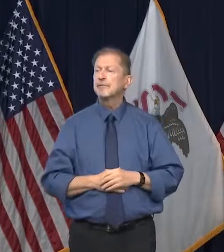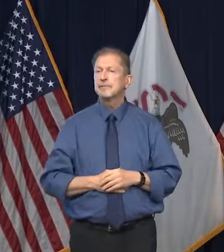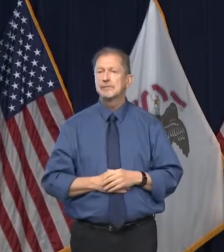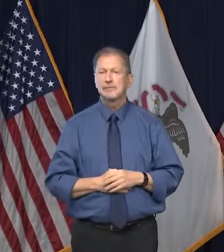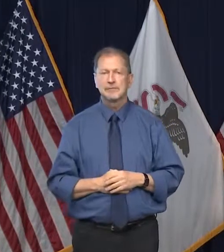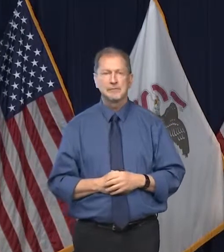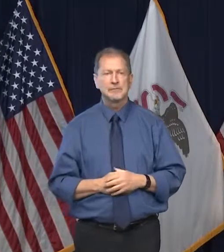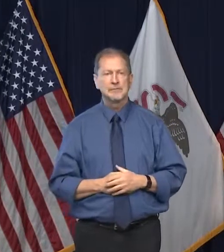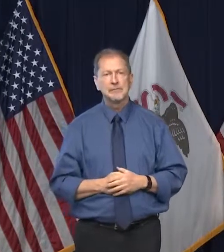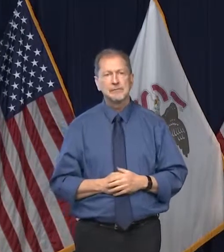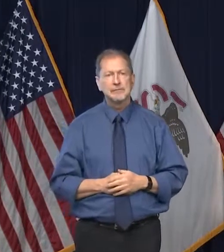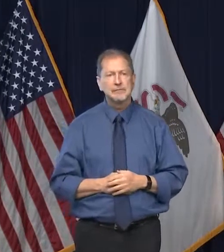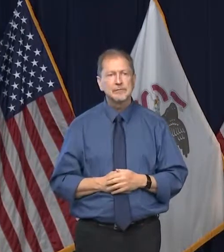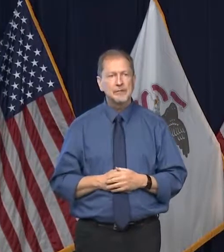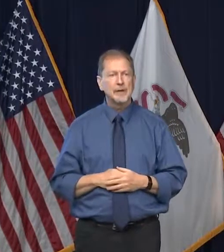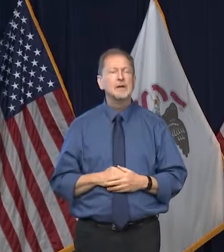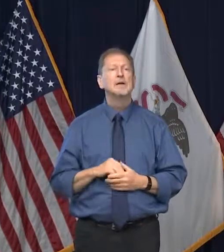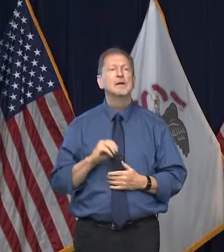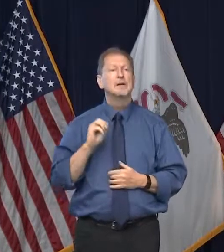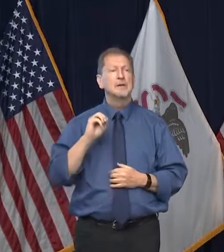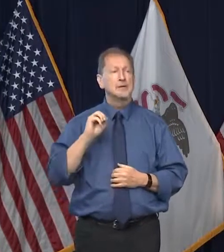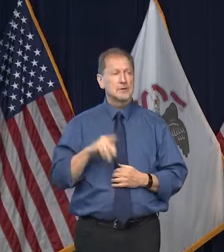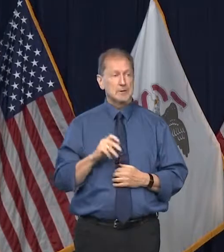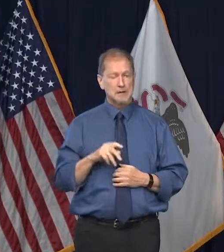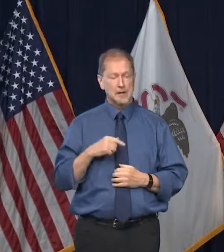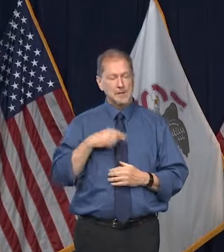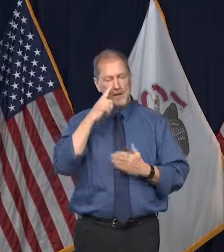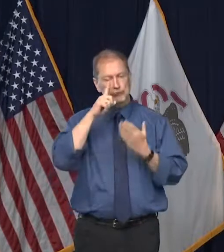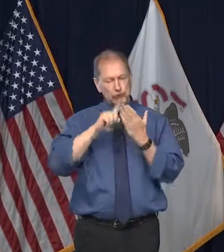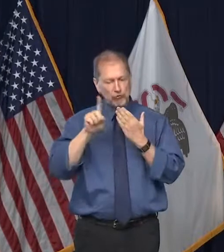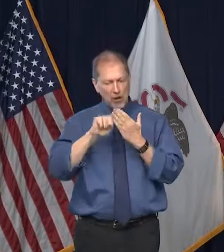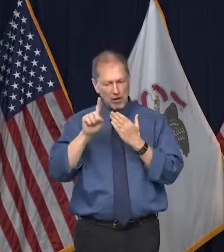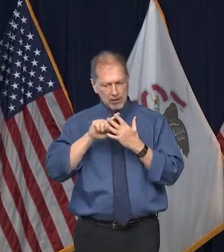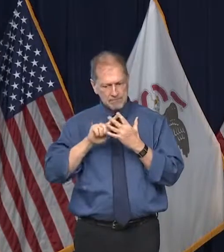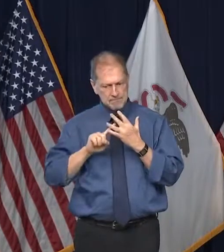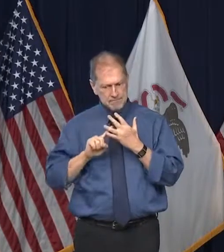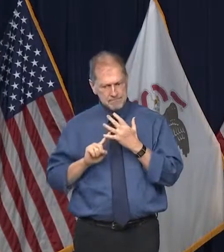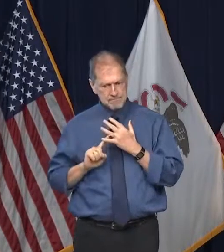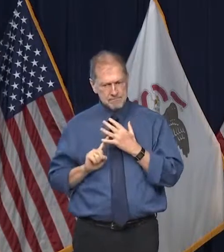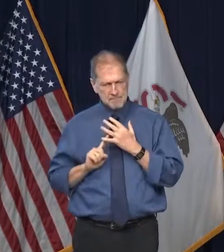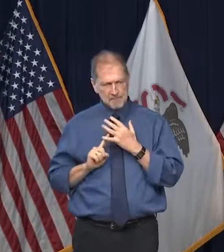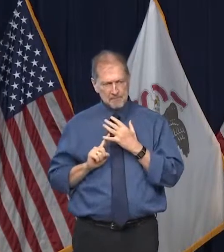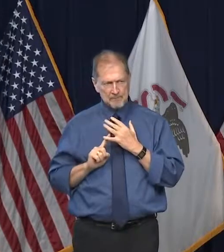I think we got almost everything. Let's make sure.